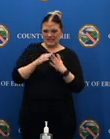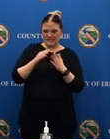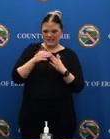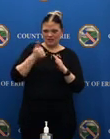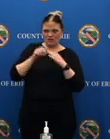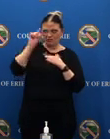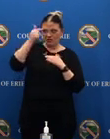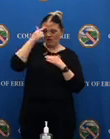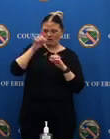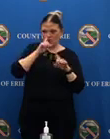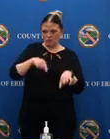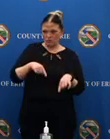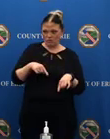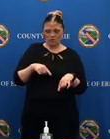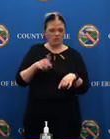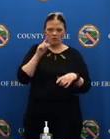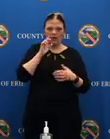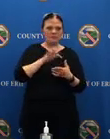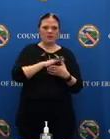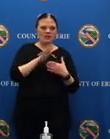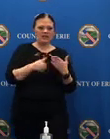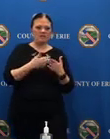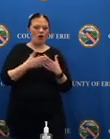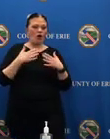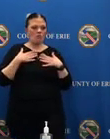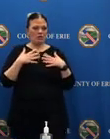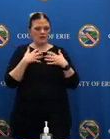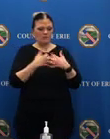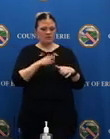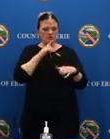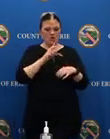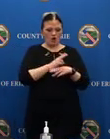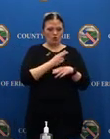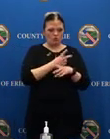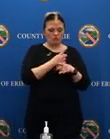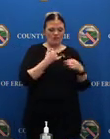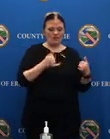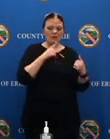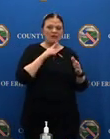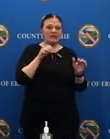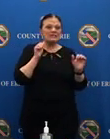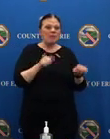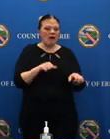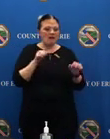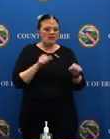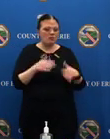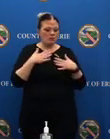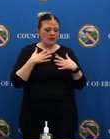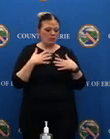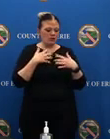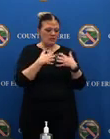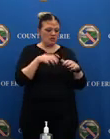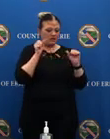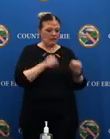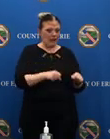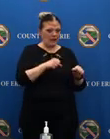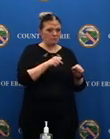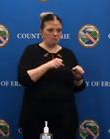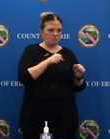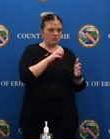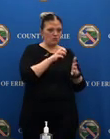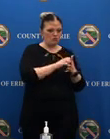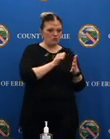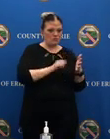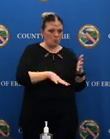of? I believe all ventilators are in use currently. I mean, it's possible that a ventilator could be removed, but there's other people who need